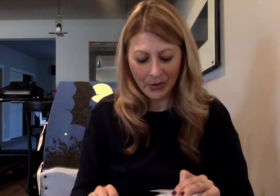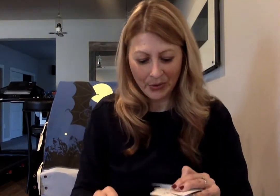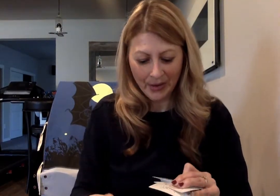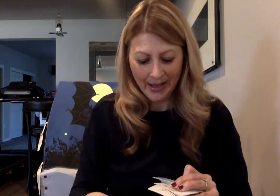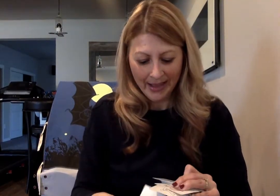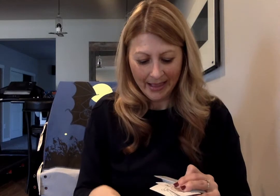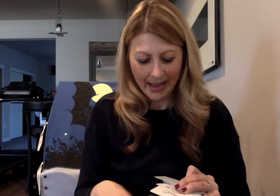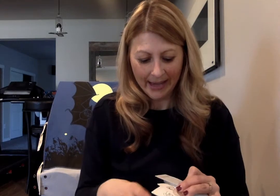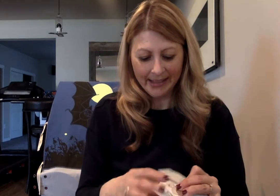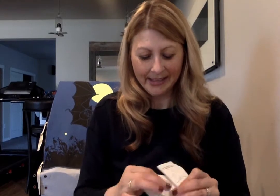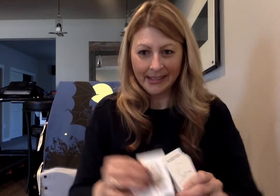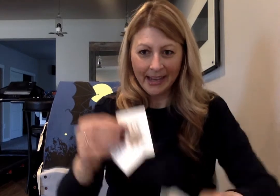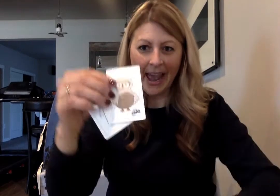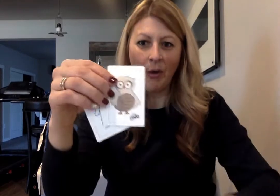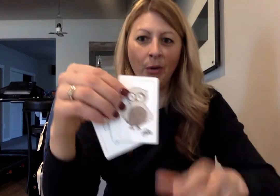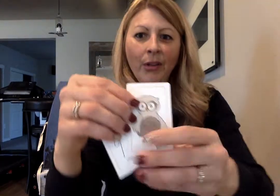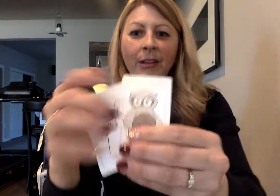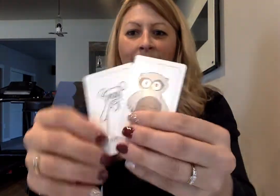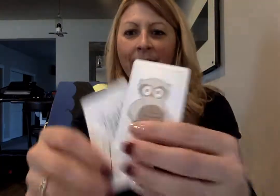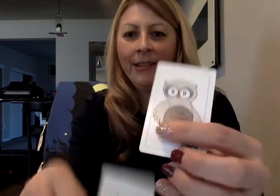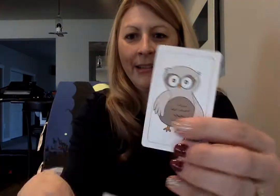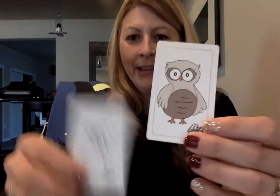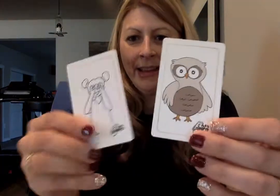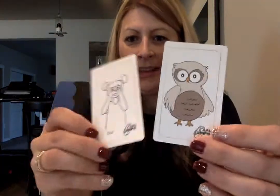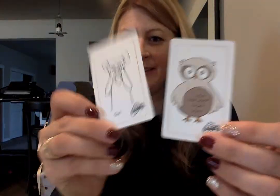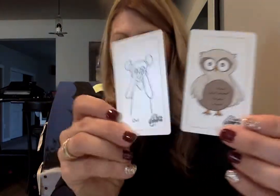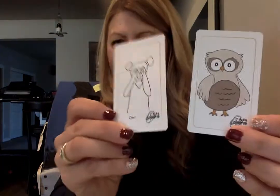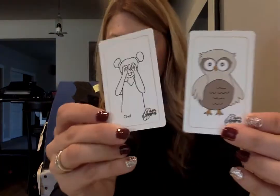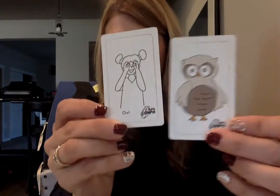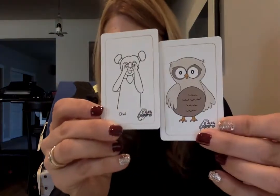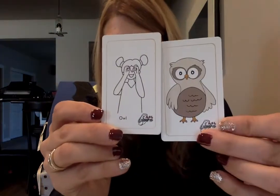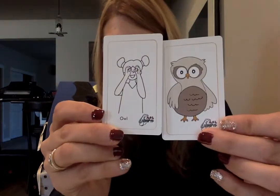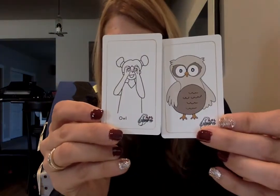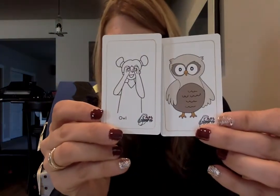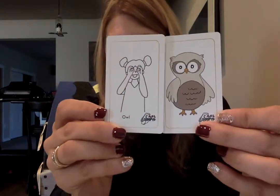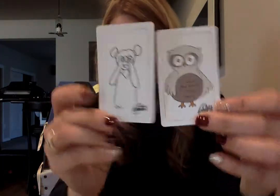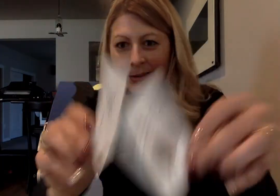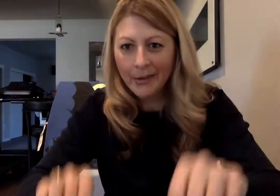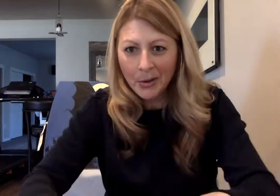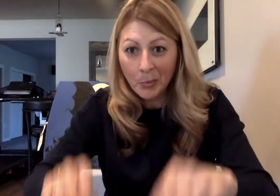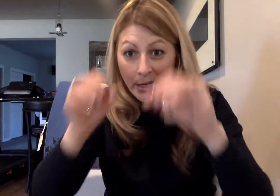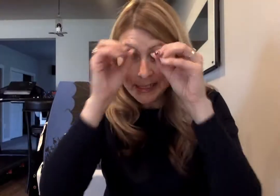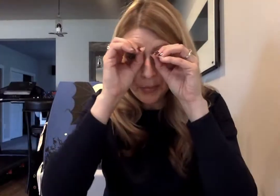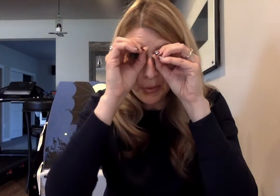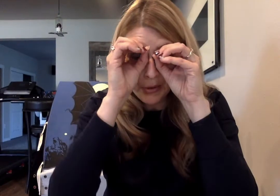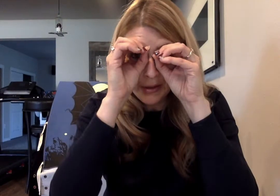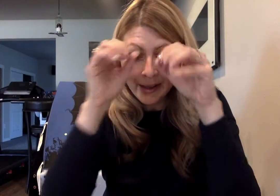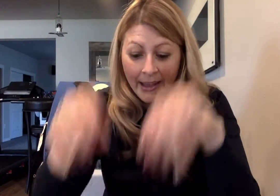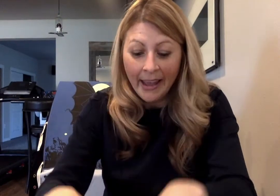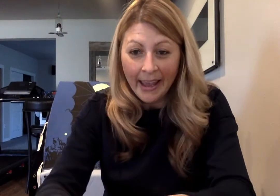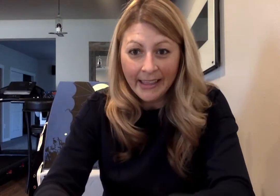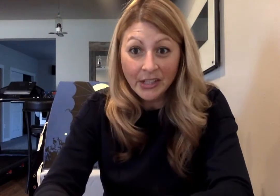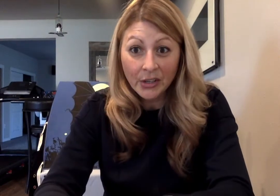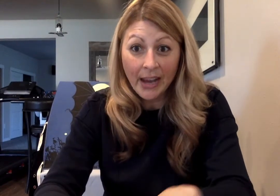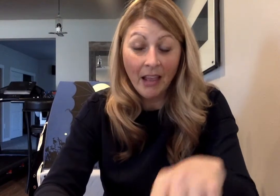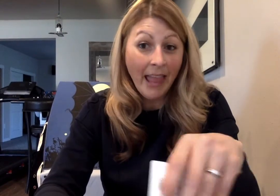So like this is owl, and this is the sign for owl. Pretty simple. And these are